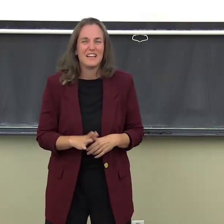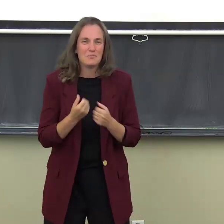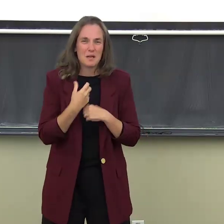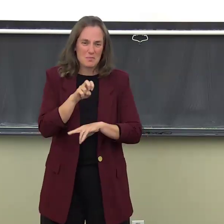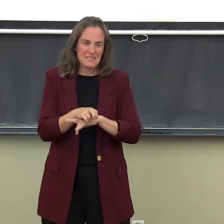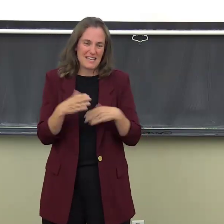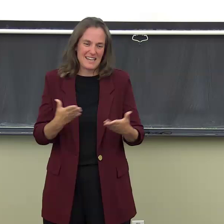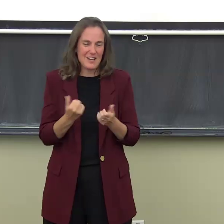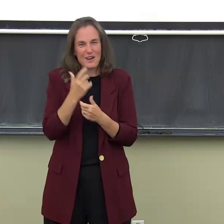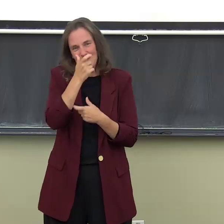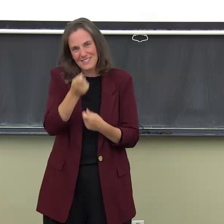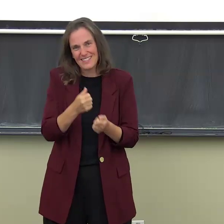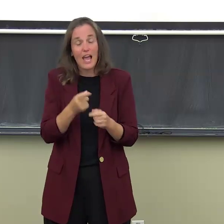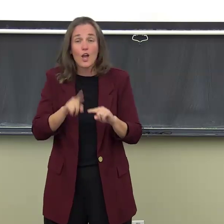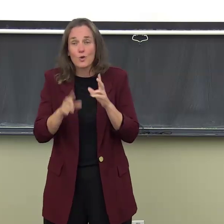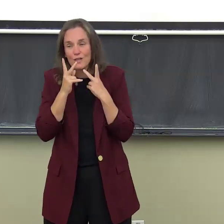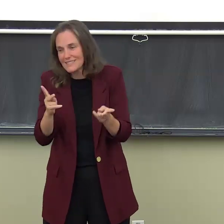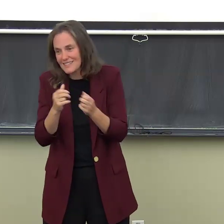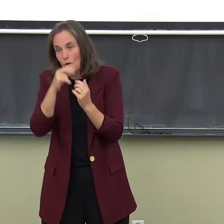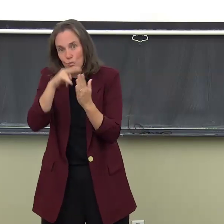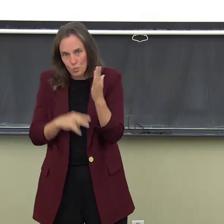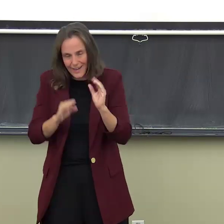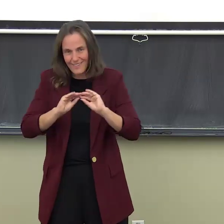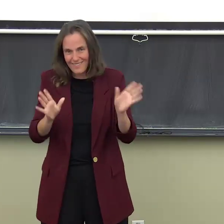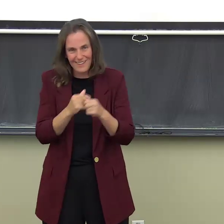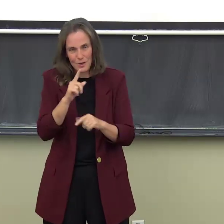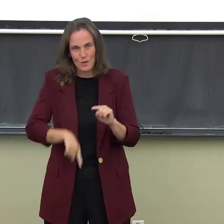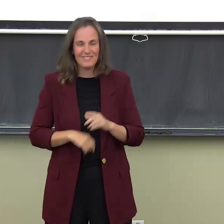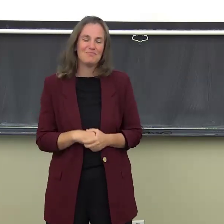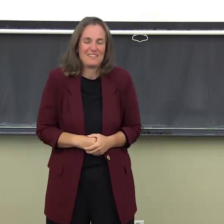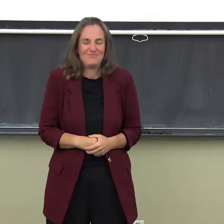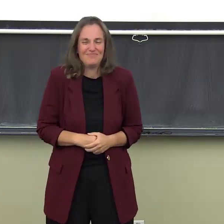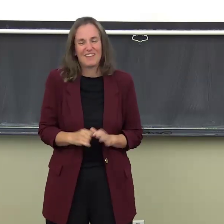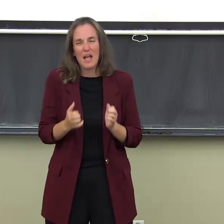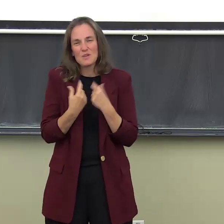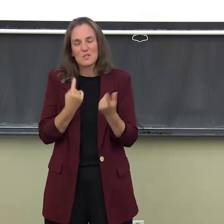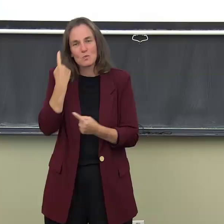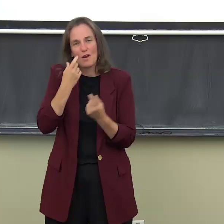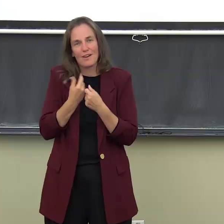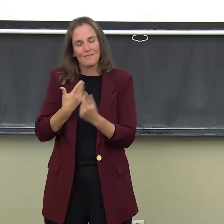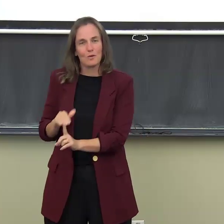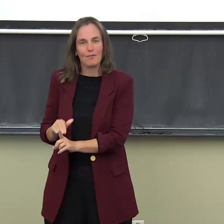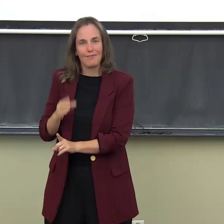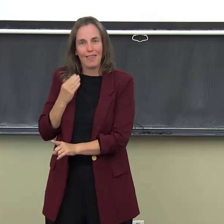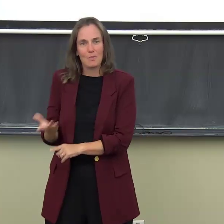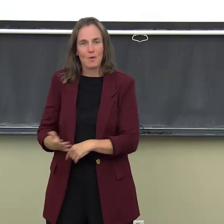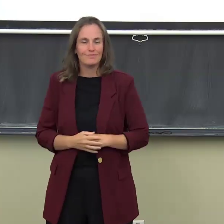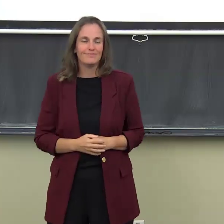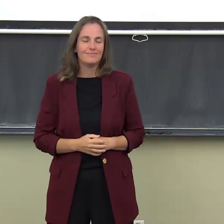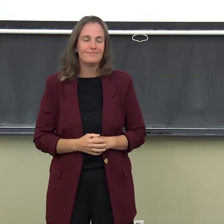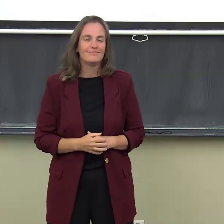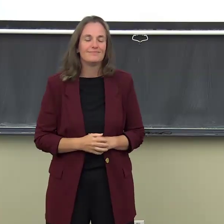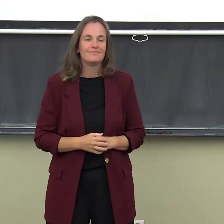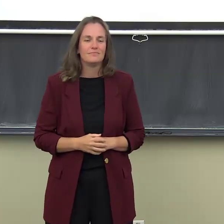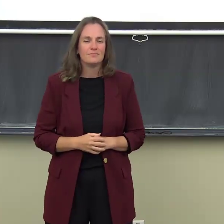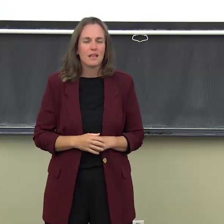seeing the screen. Couldn't see anything as well, but yeah, I was sharing the feeling. I don't